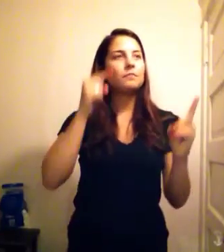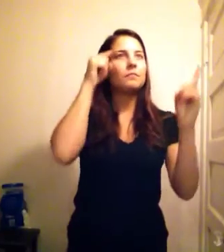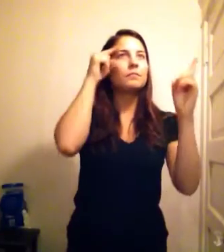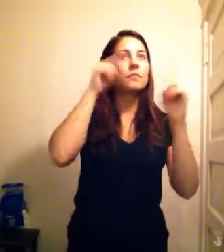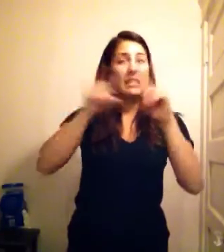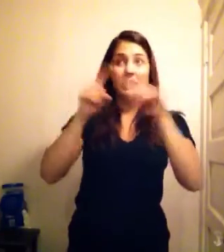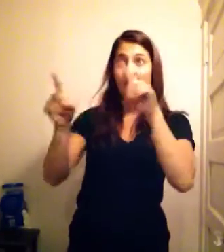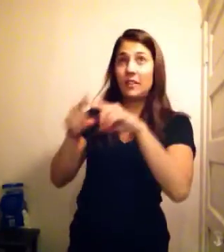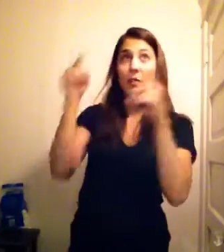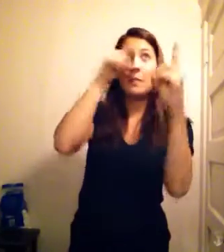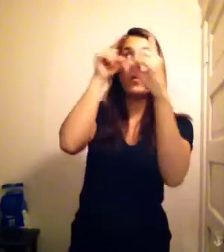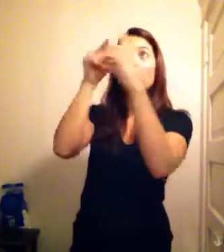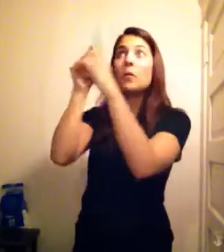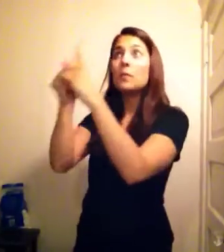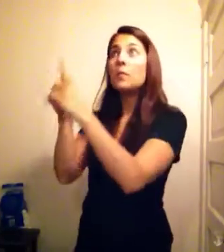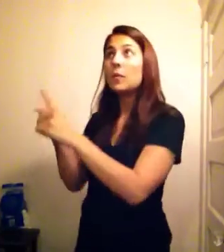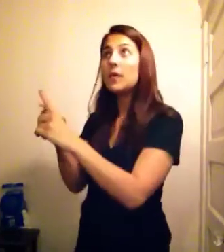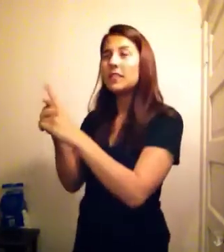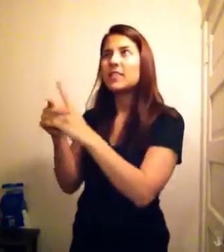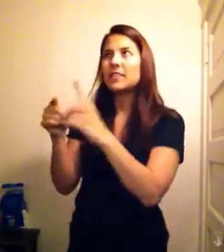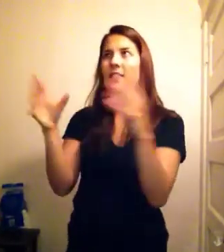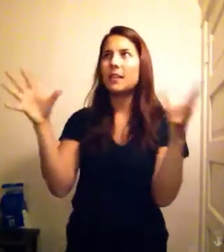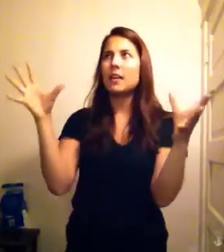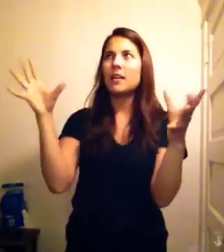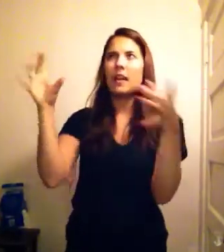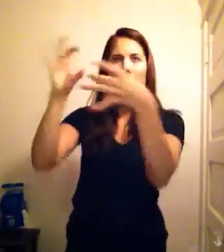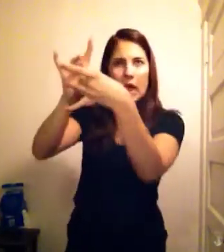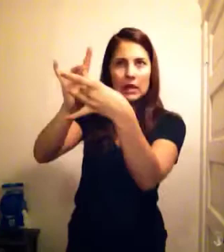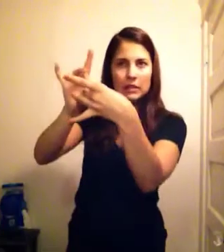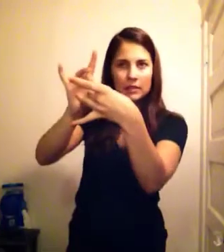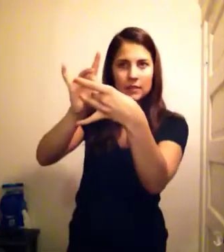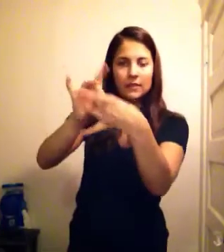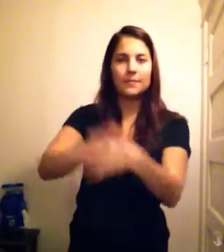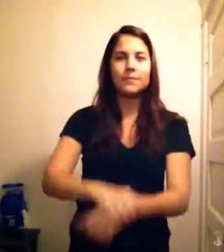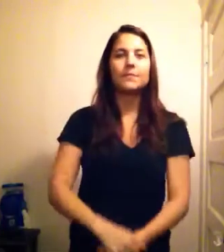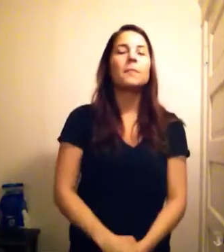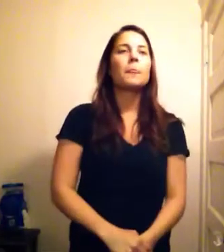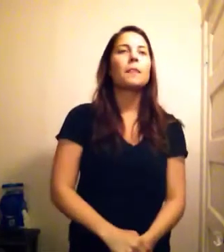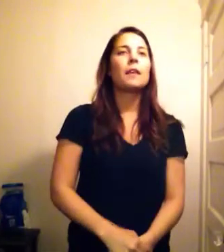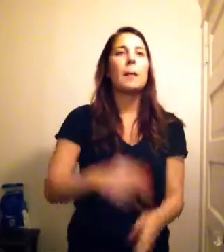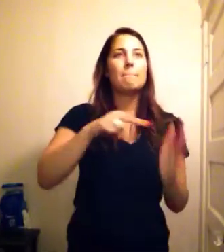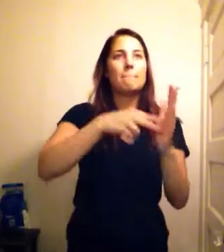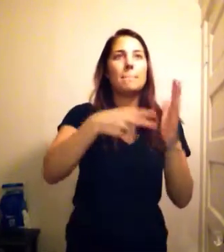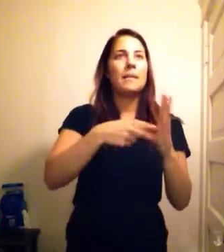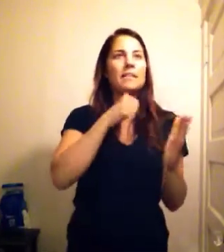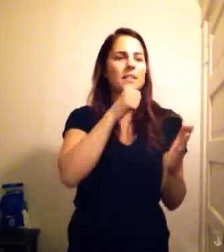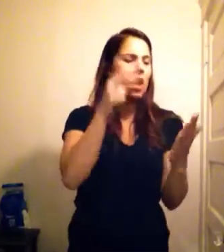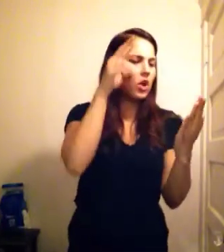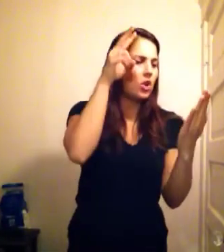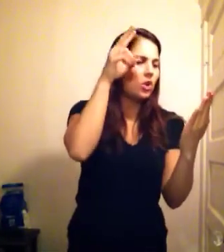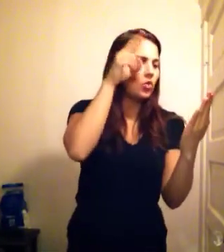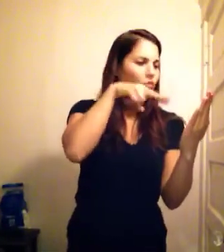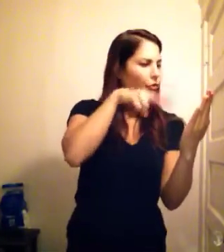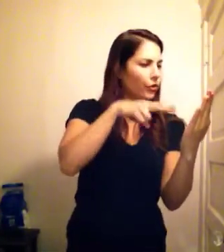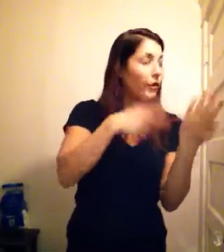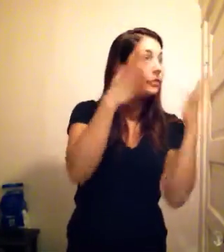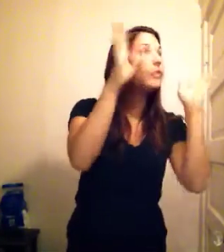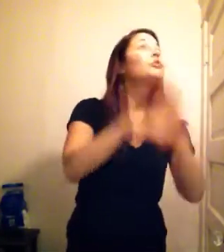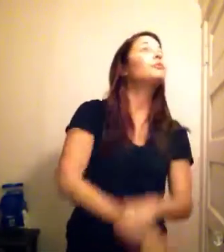reading through it. It takes you from simply reading a piece to engaging with the author and making